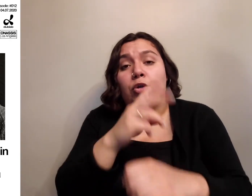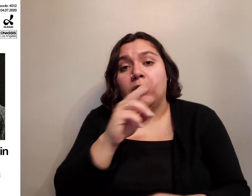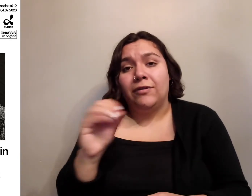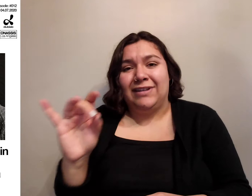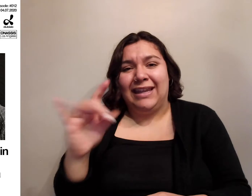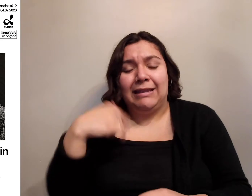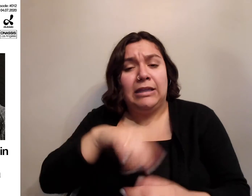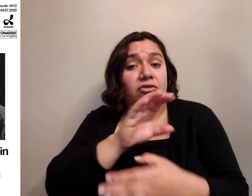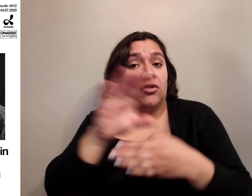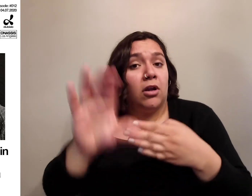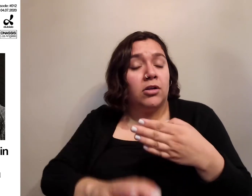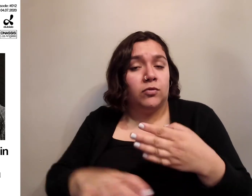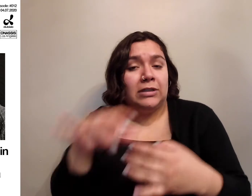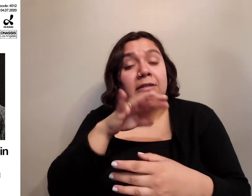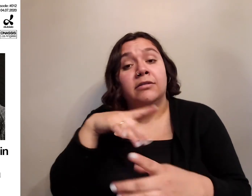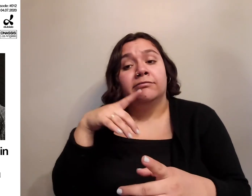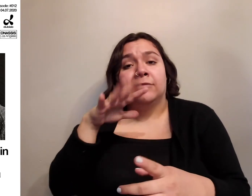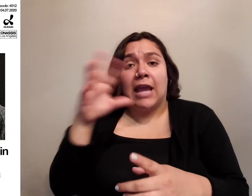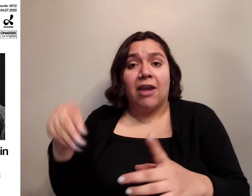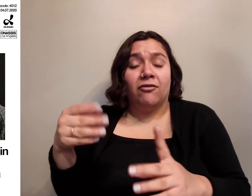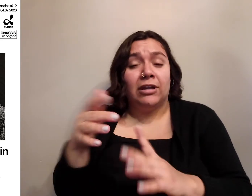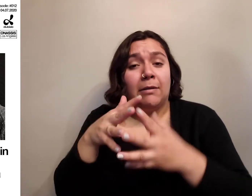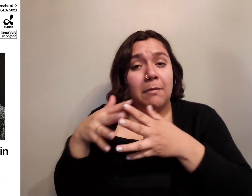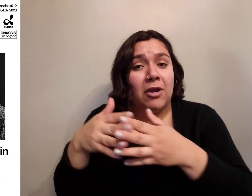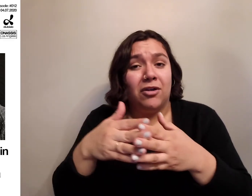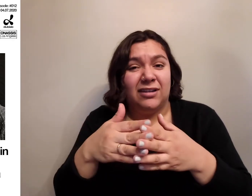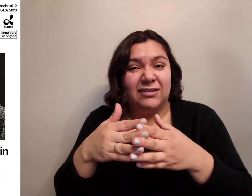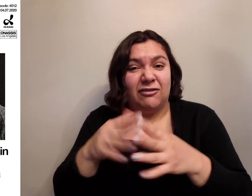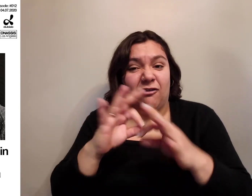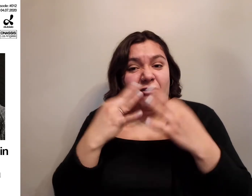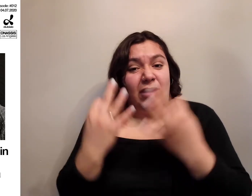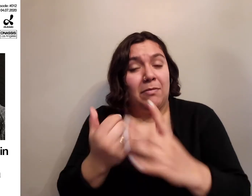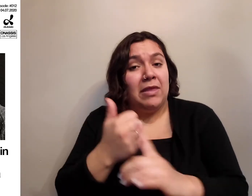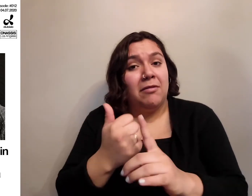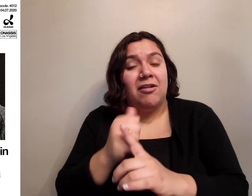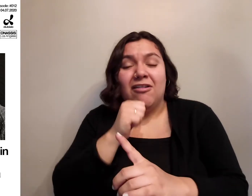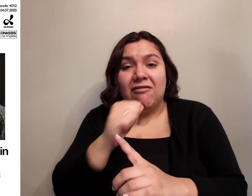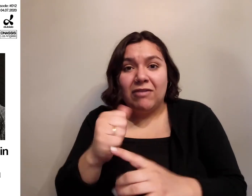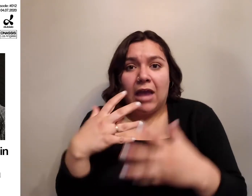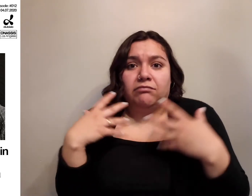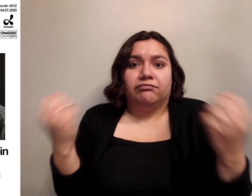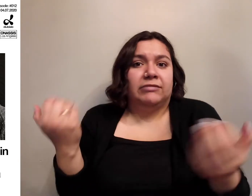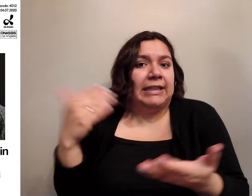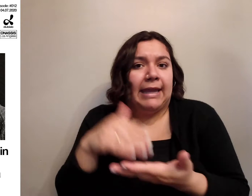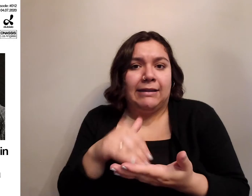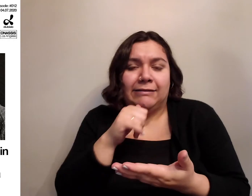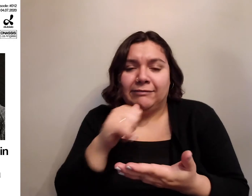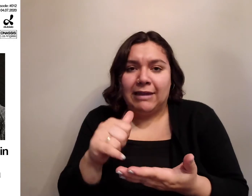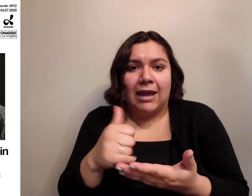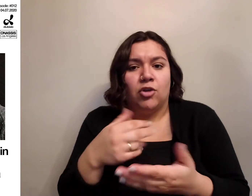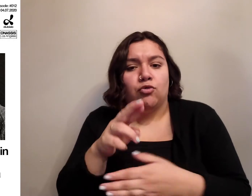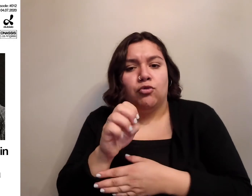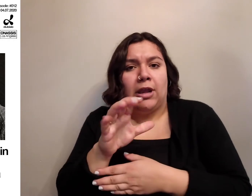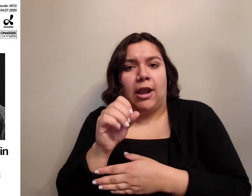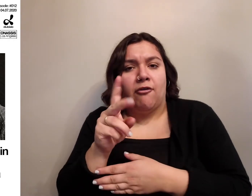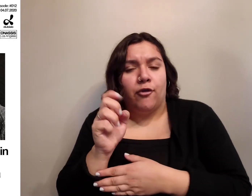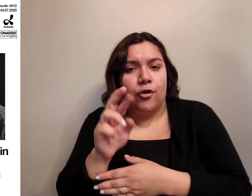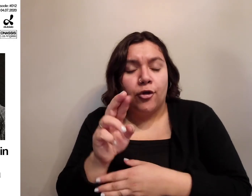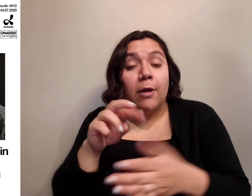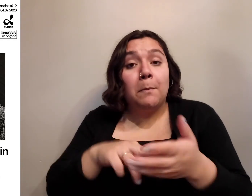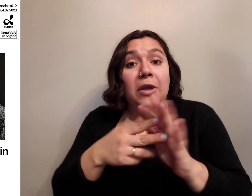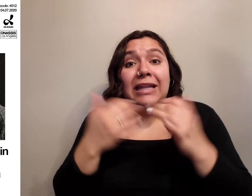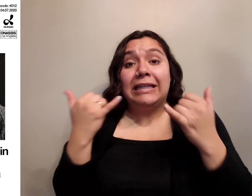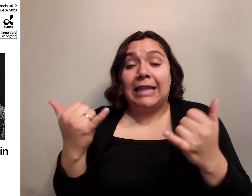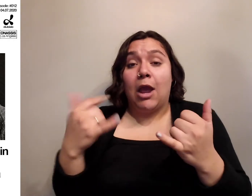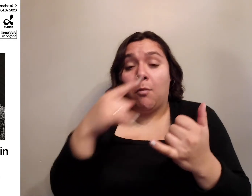consequences that African American families have never recovered from. There's a reason why Black home ownership